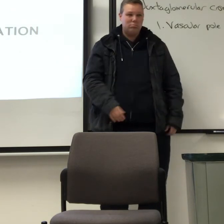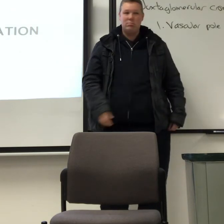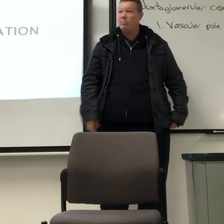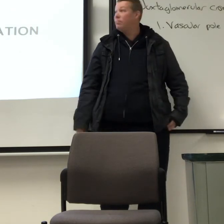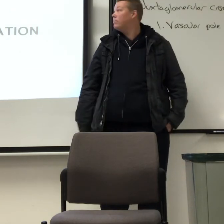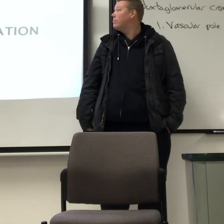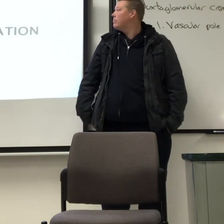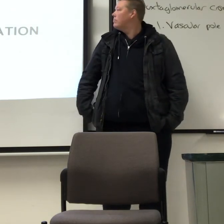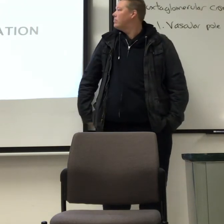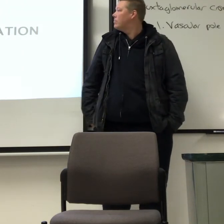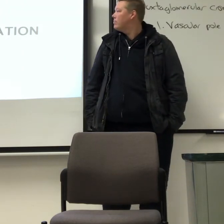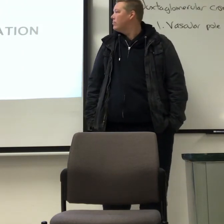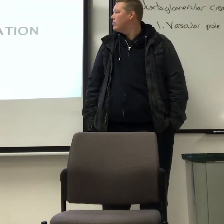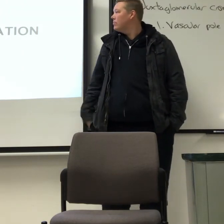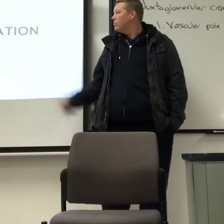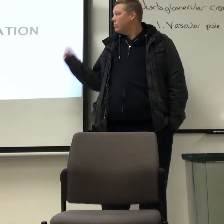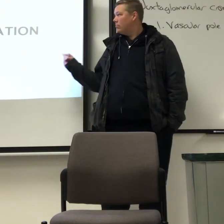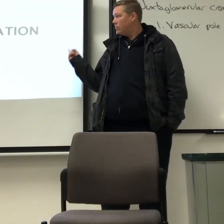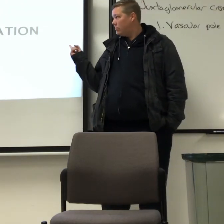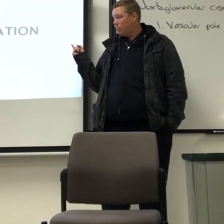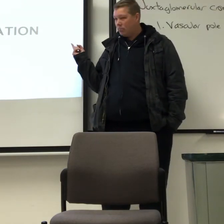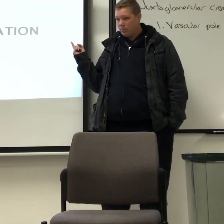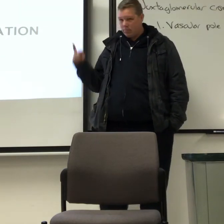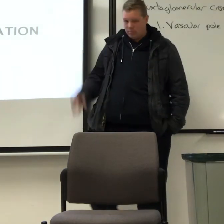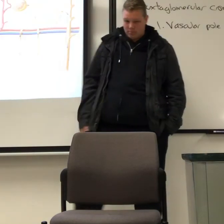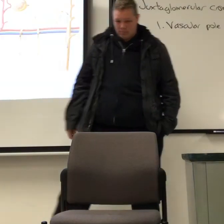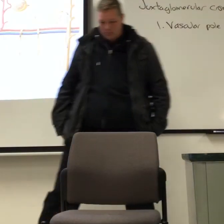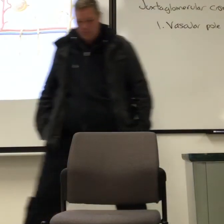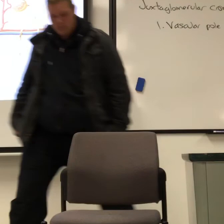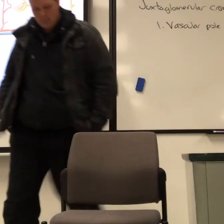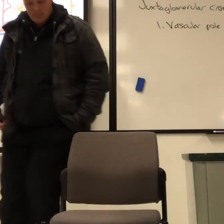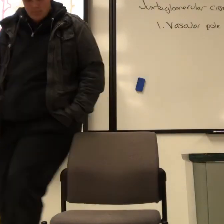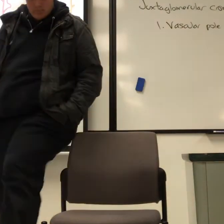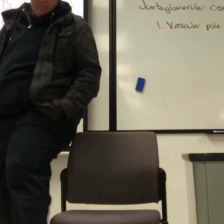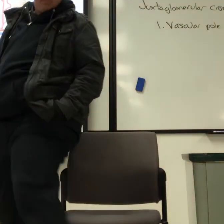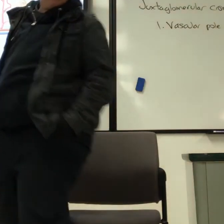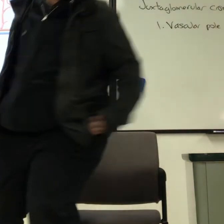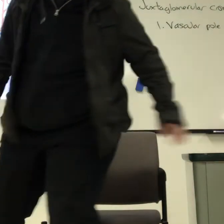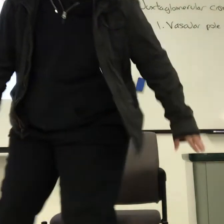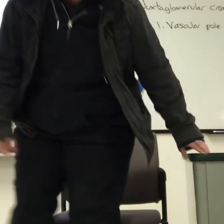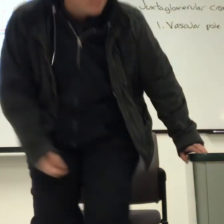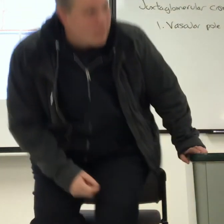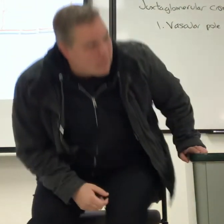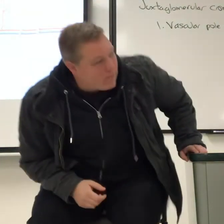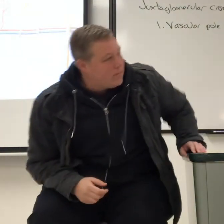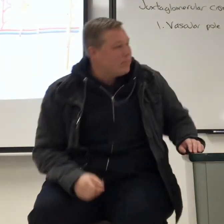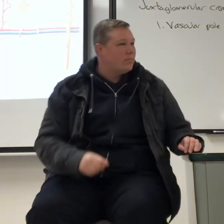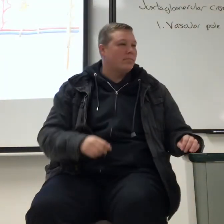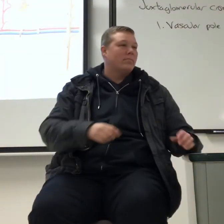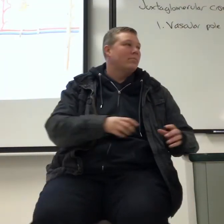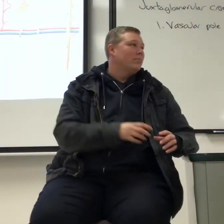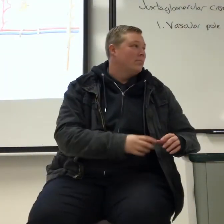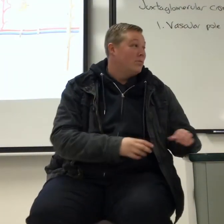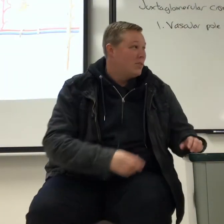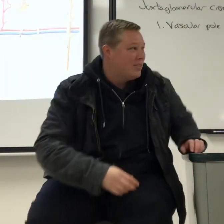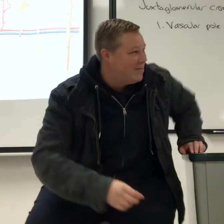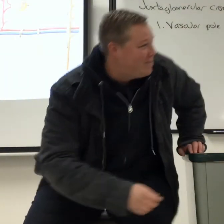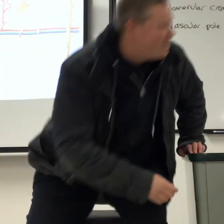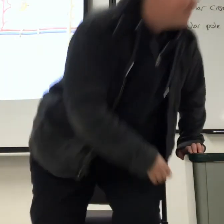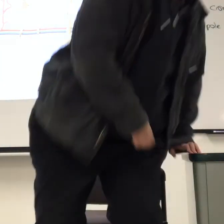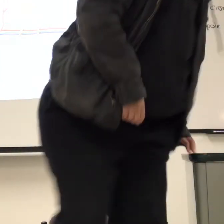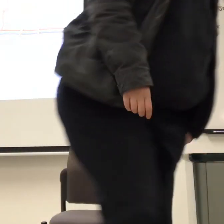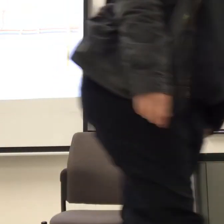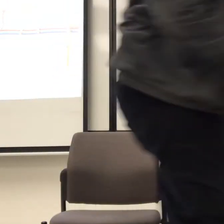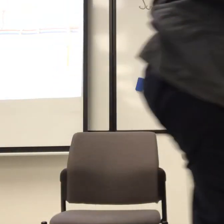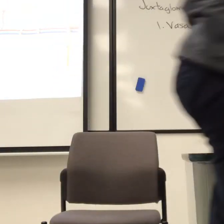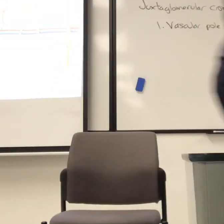talk about the glomerular filtration in more detail. So it filters, but how? The filtrate of